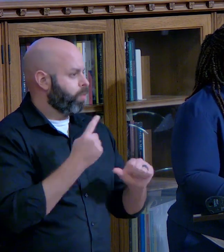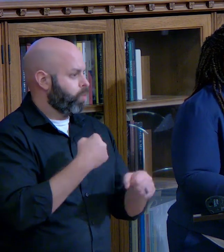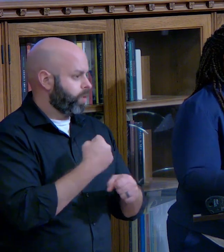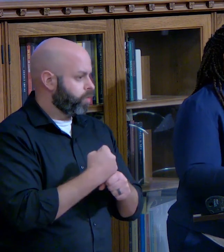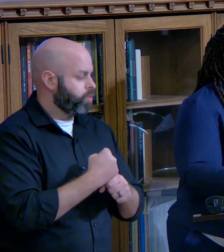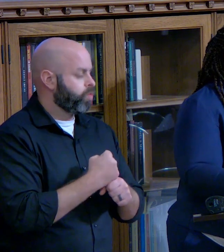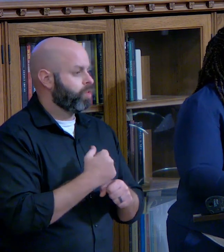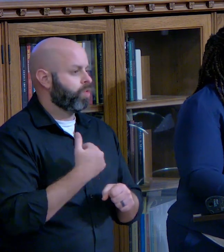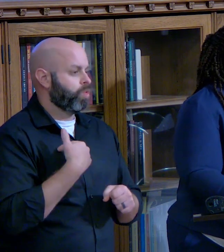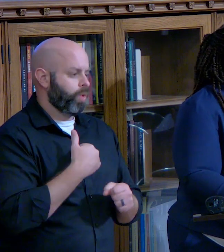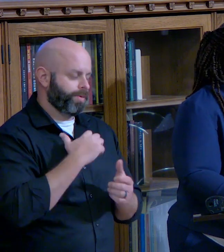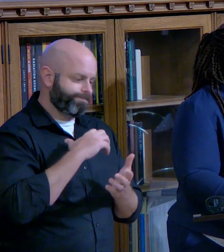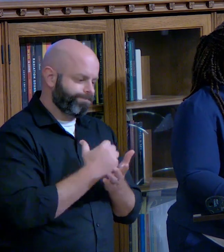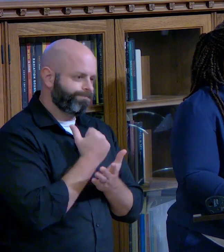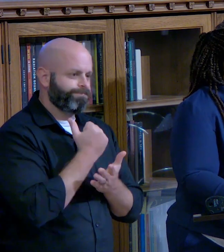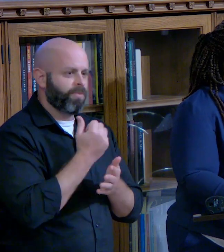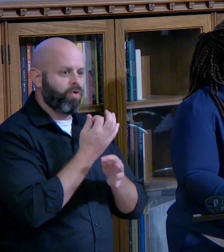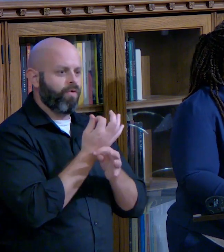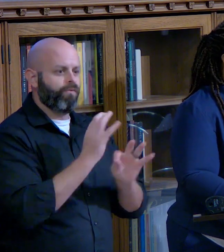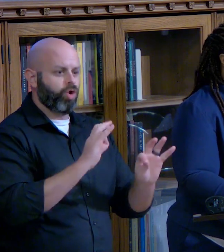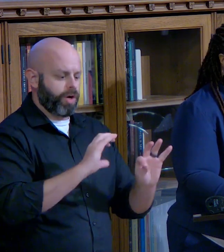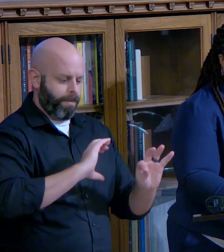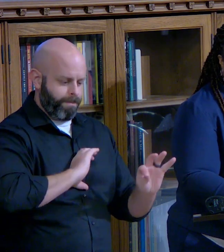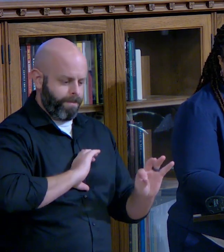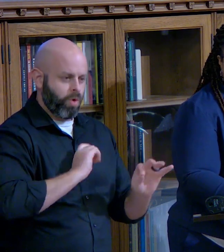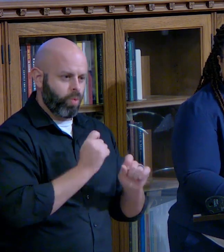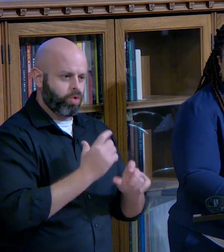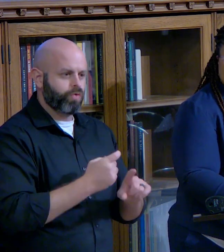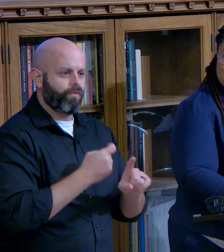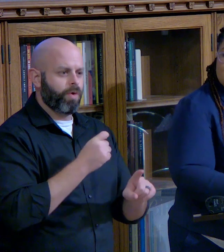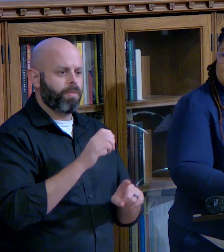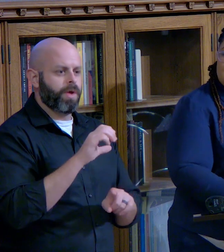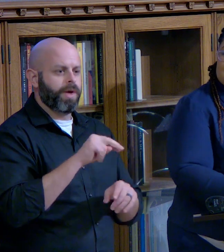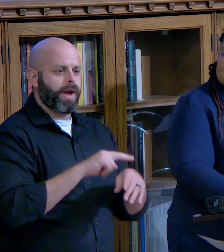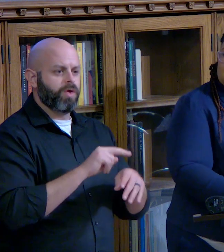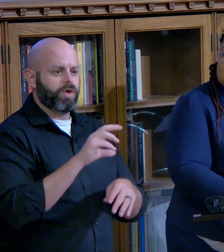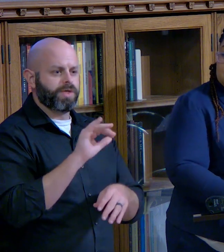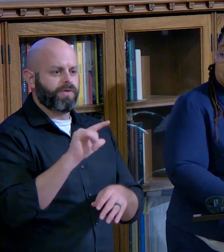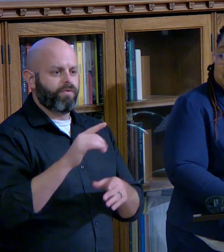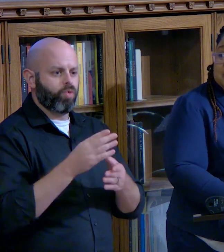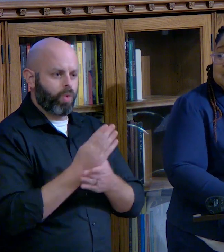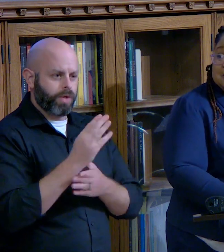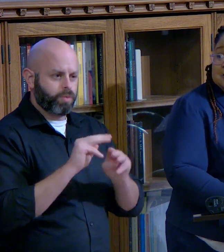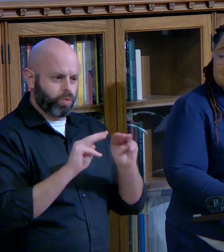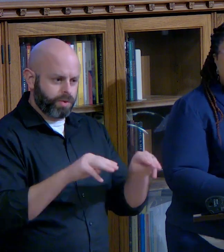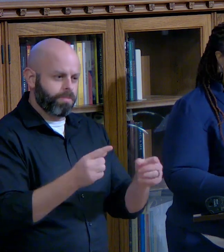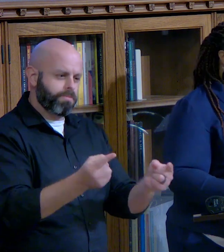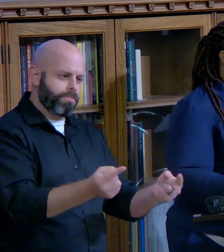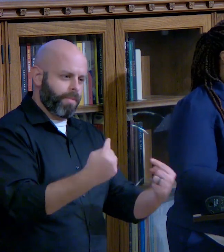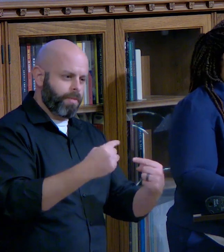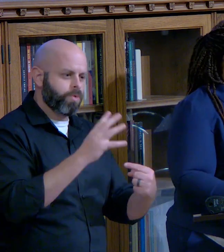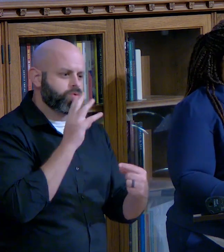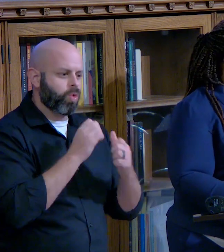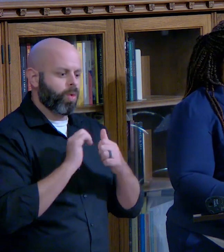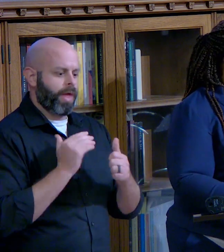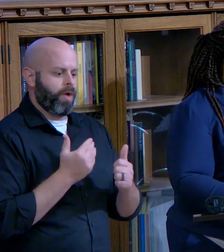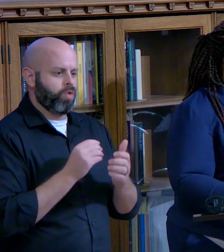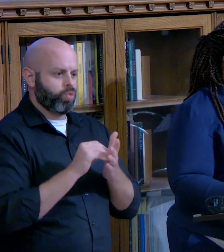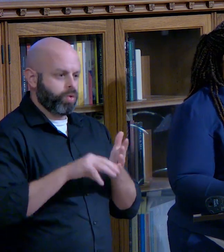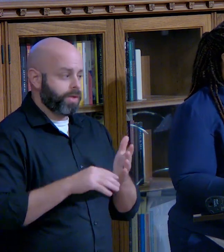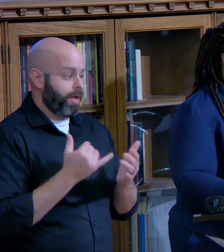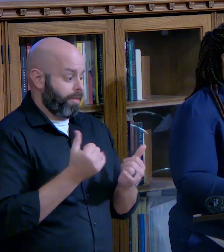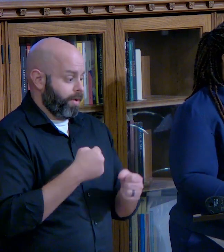to have freedom medal winners from the national Civil Rights Museum come and talk to our students um this year we got an